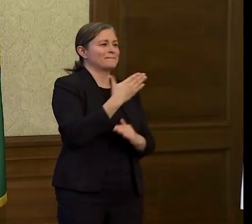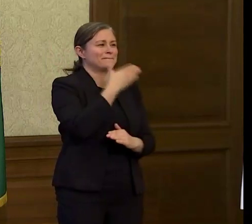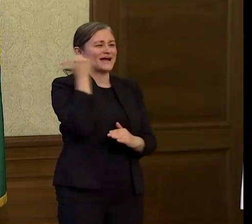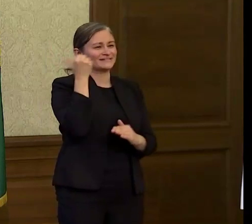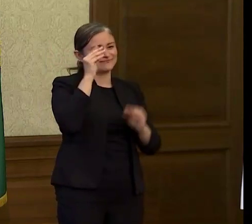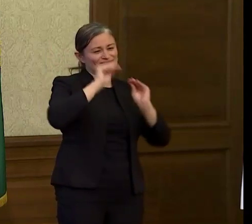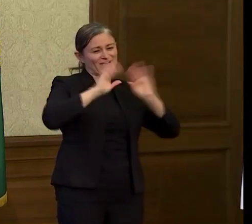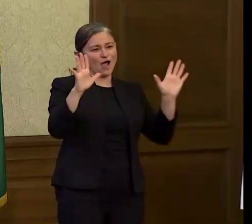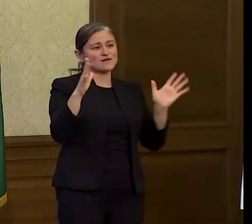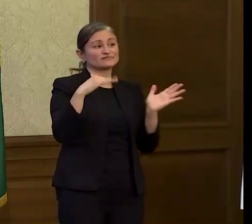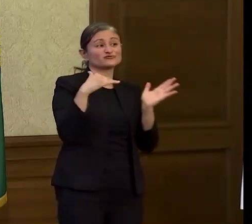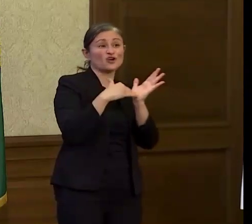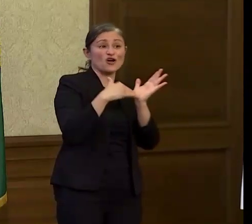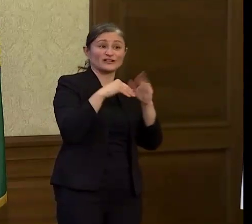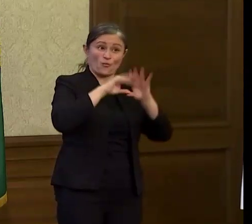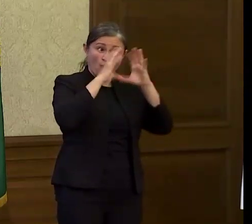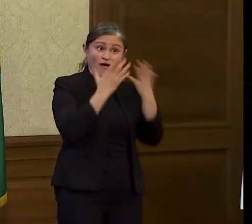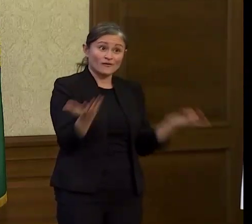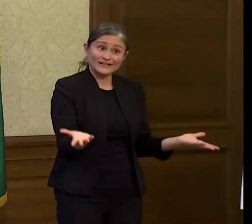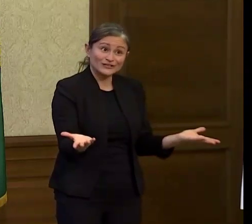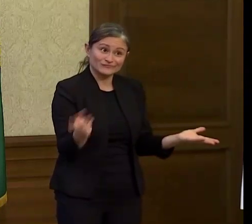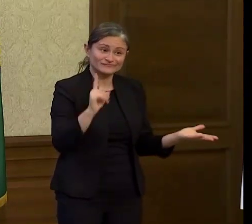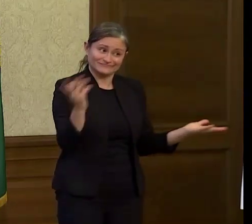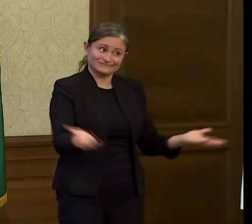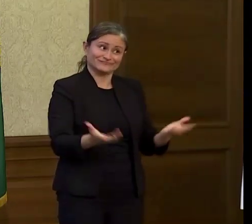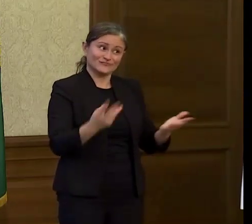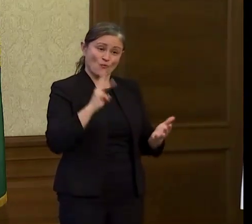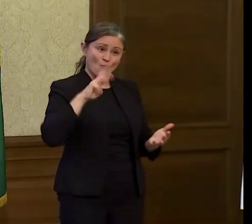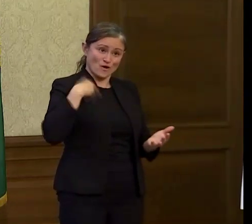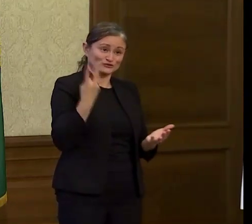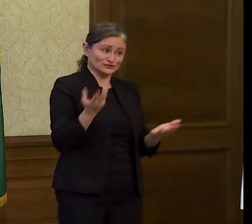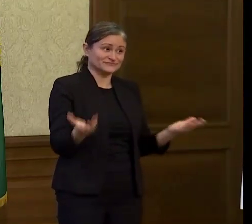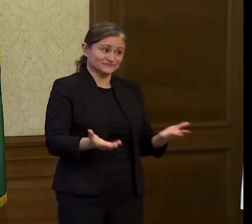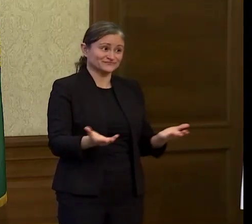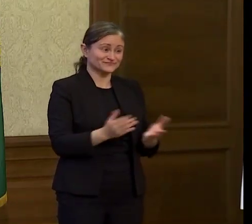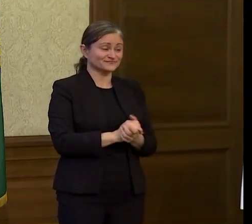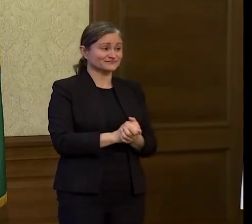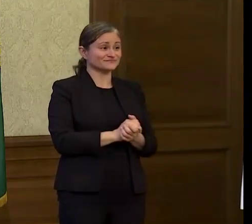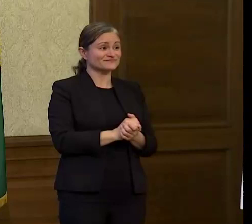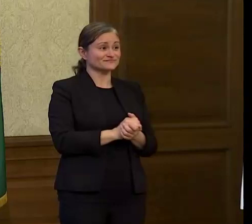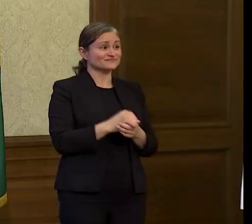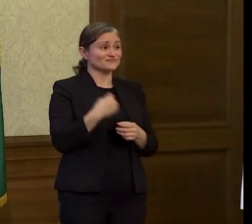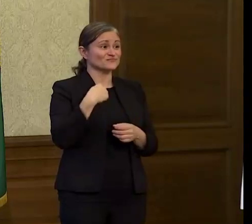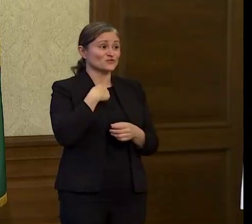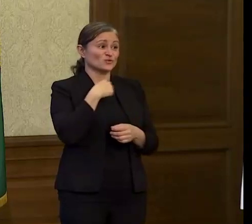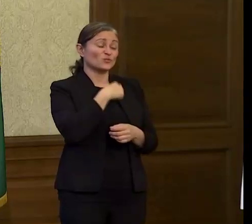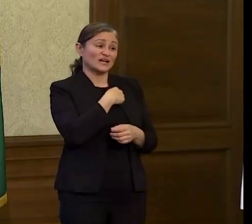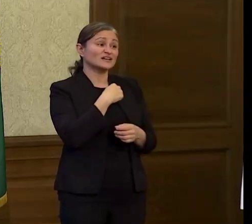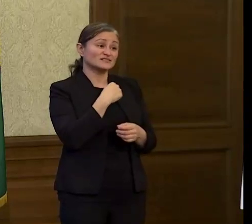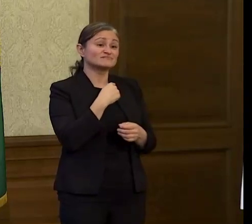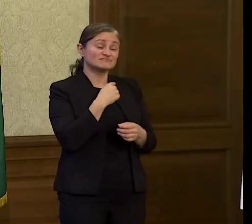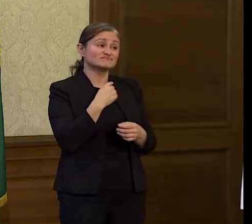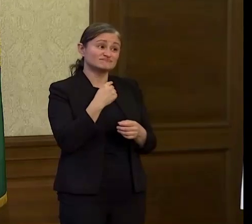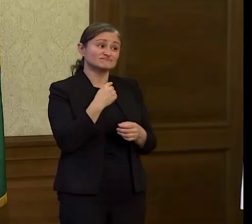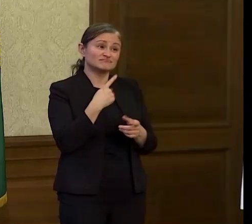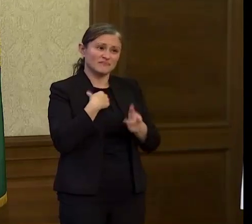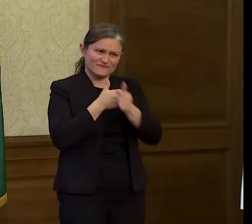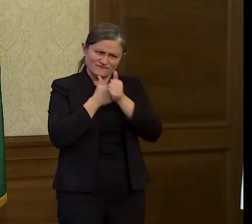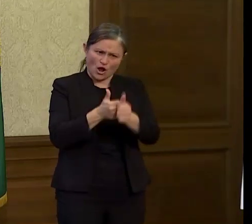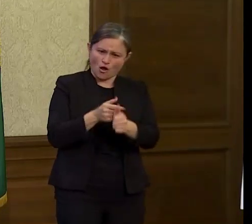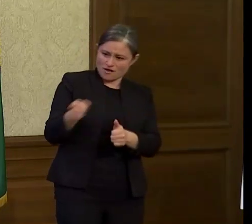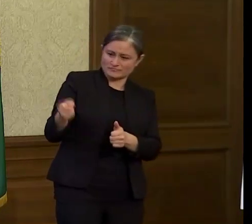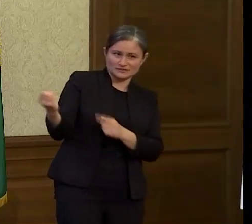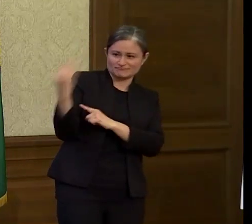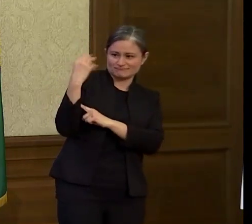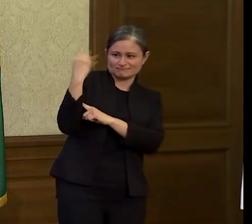At University of Washington, at the Institute, and our own public health systems. And we will be intensely dissecting all of the data